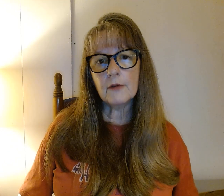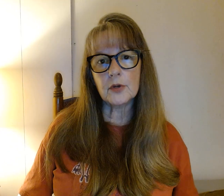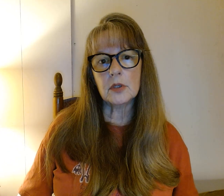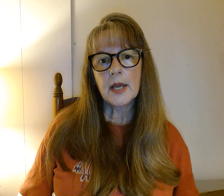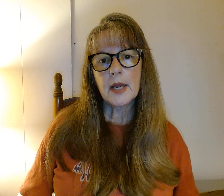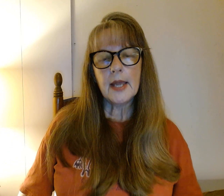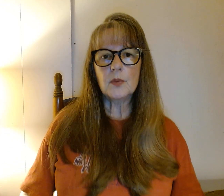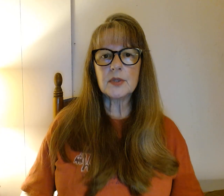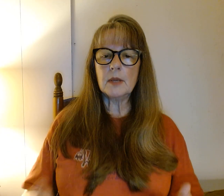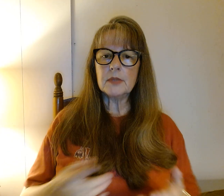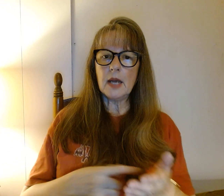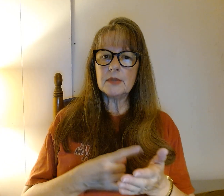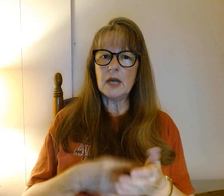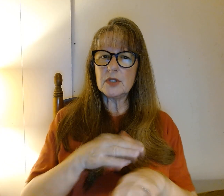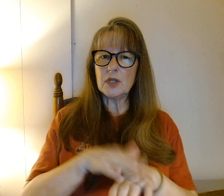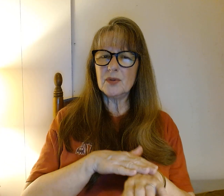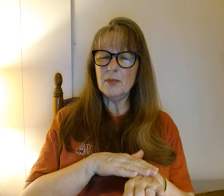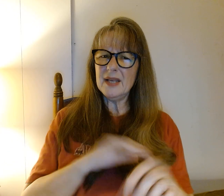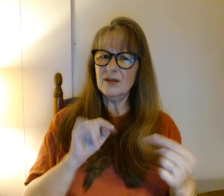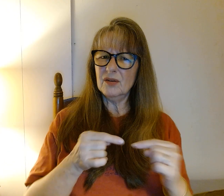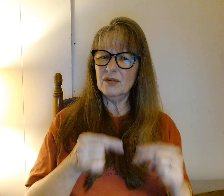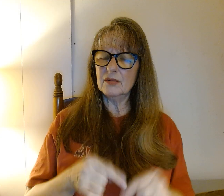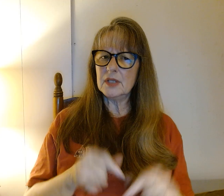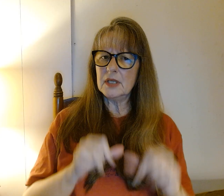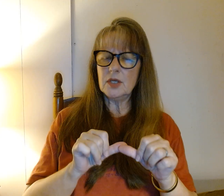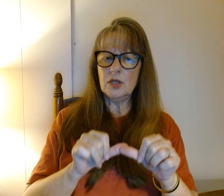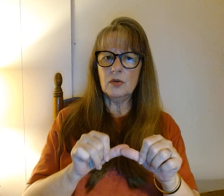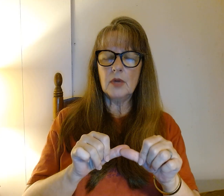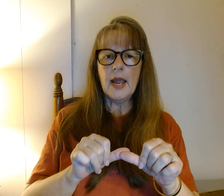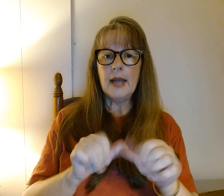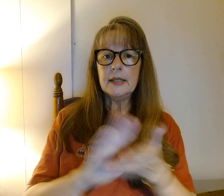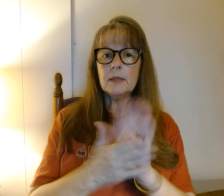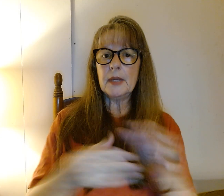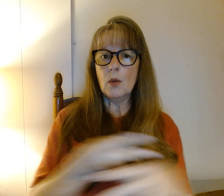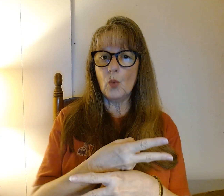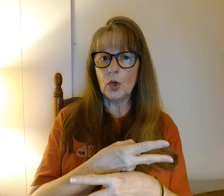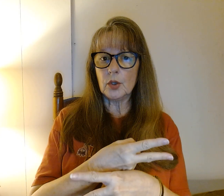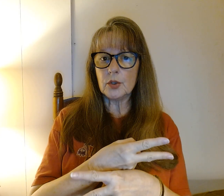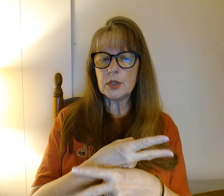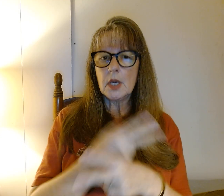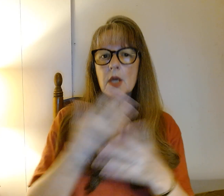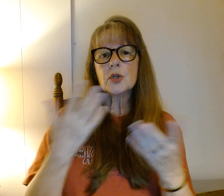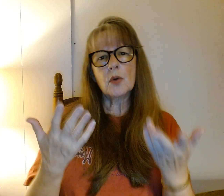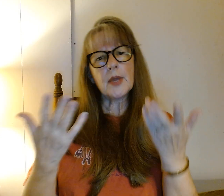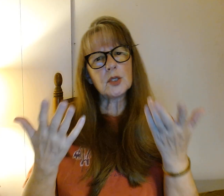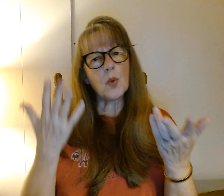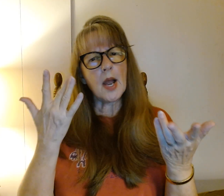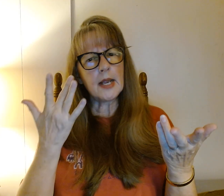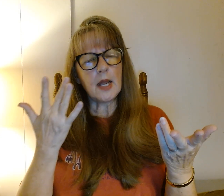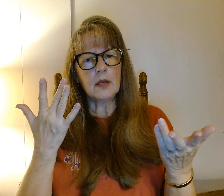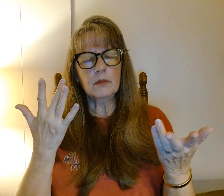awful. It was sometimes kind of a slow, oh man, that hurts, and it continued, and it did become worse. So that's why I was